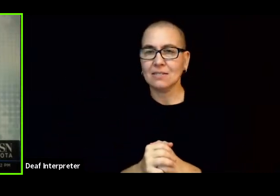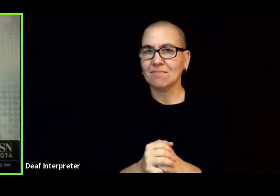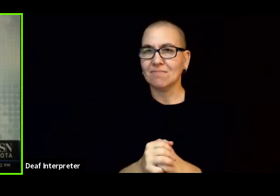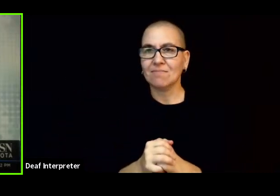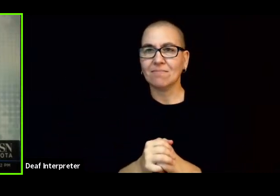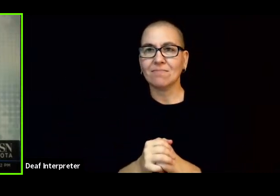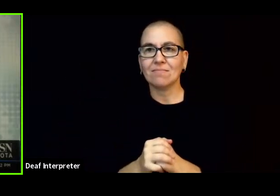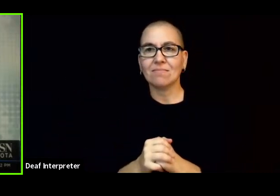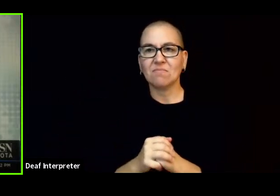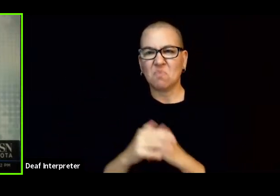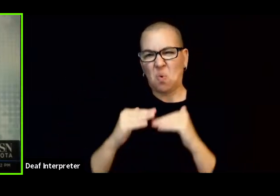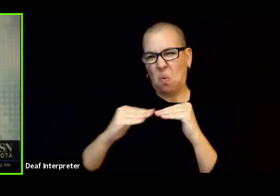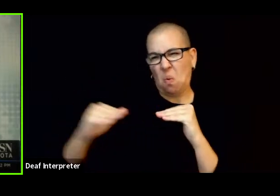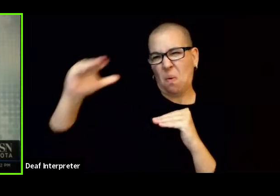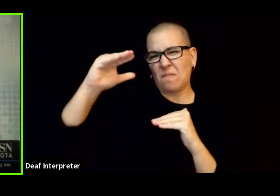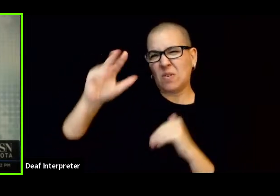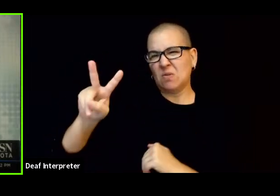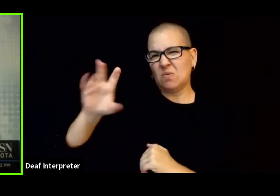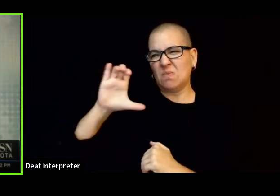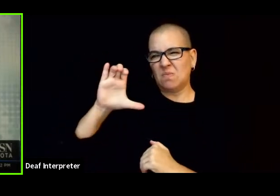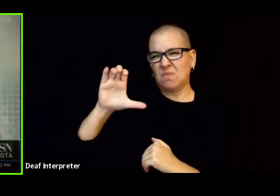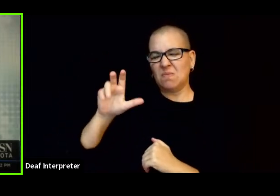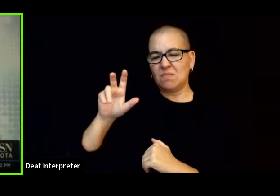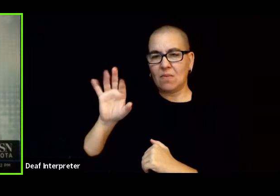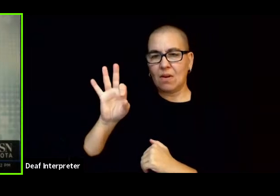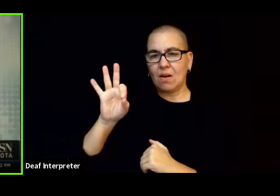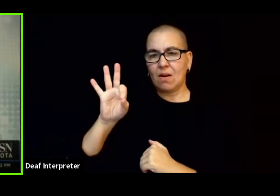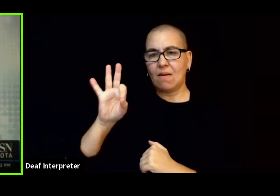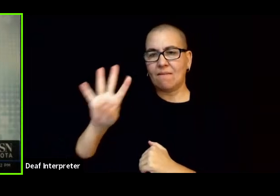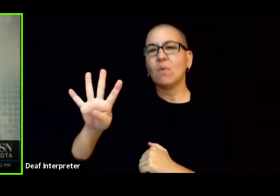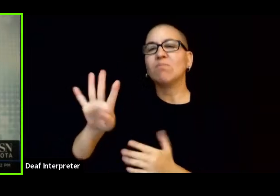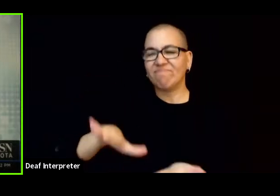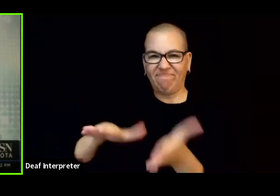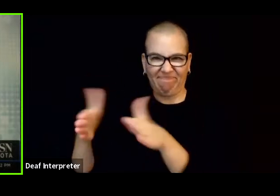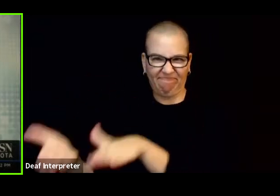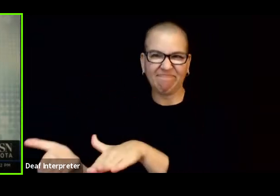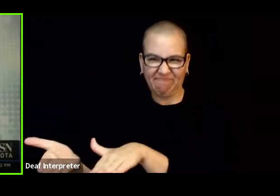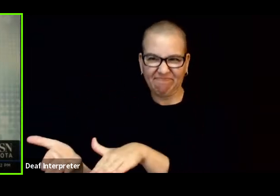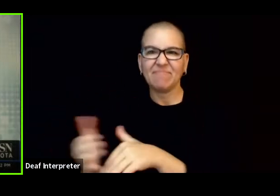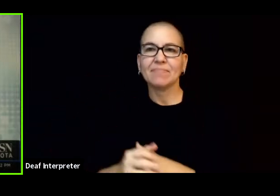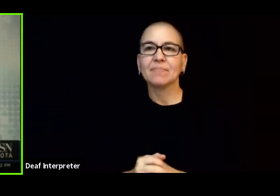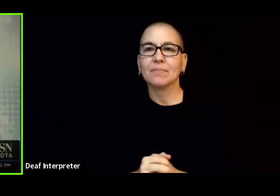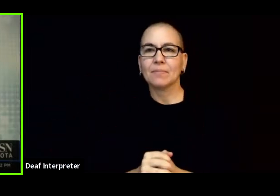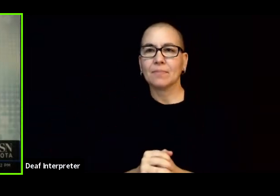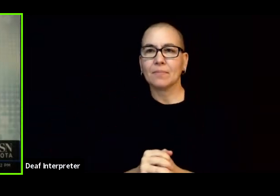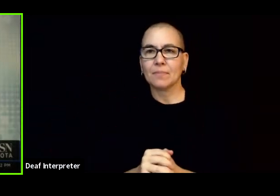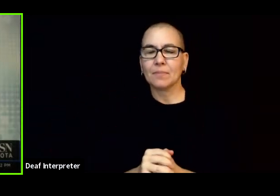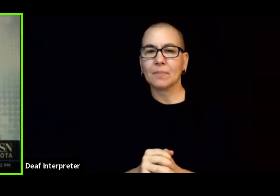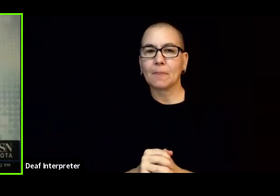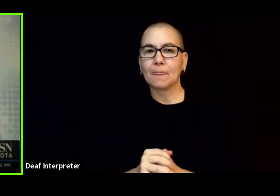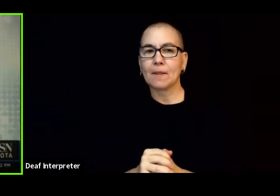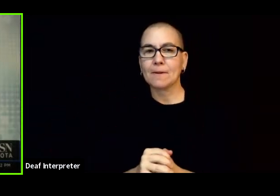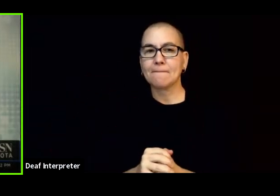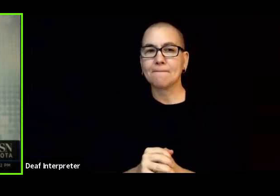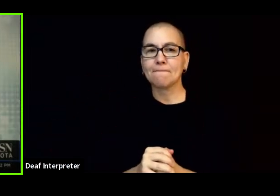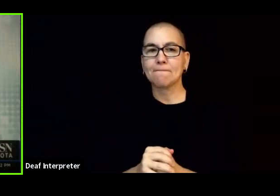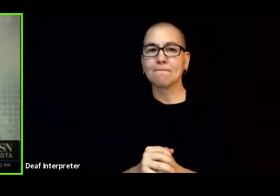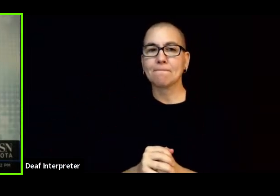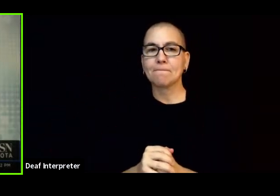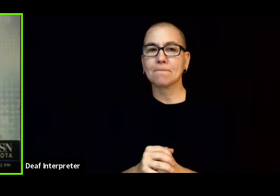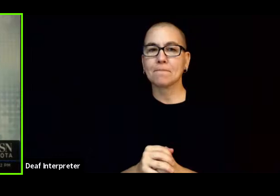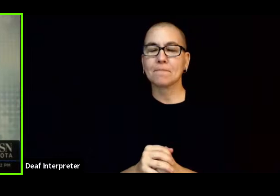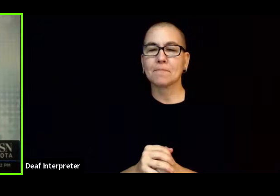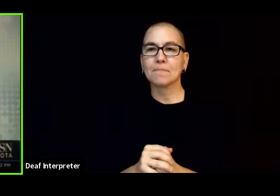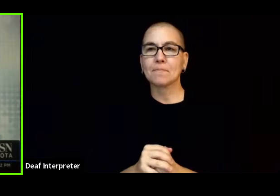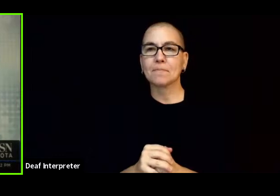234,000 total deaths, an increase of 1,210 from yesterday. It continues to